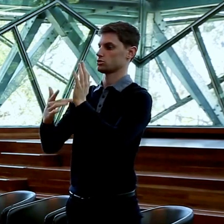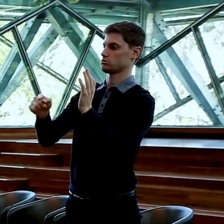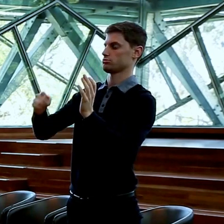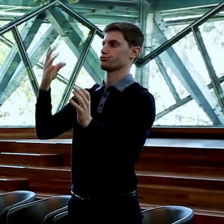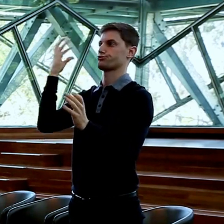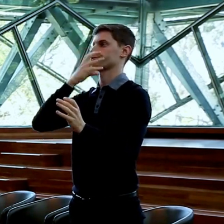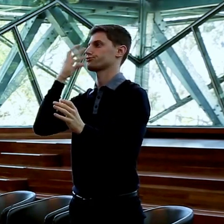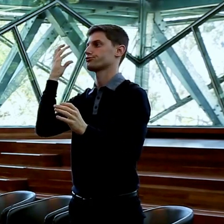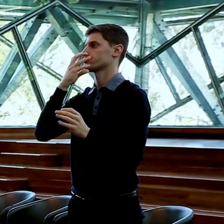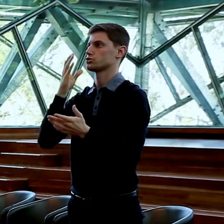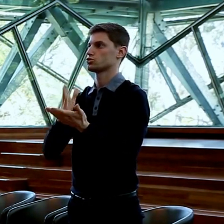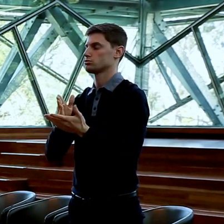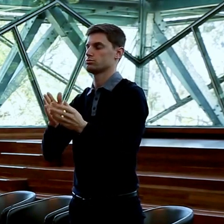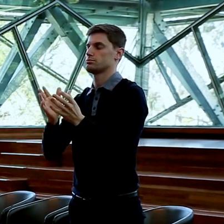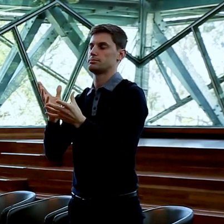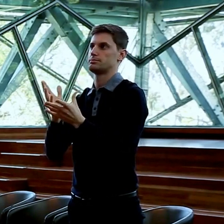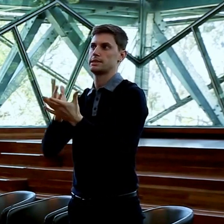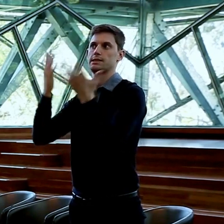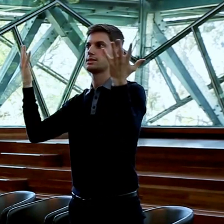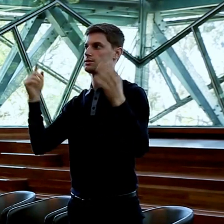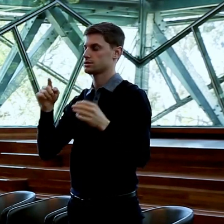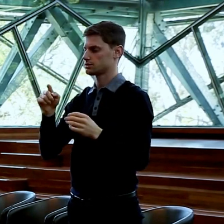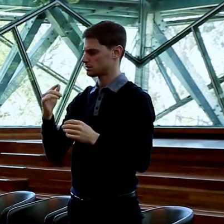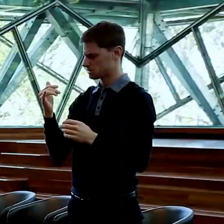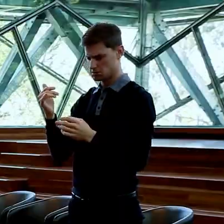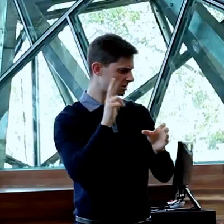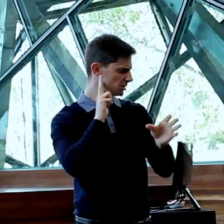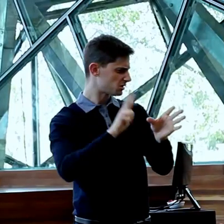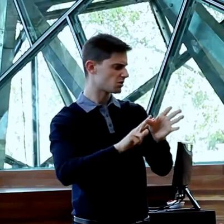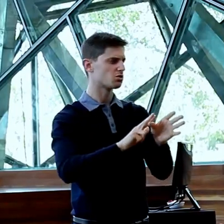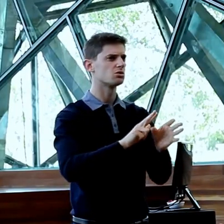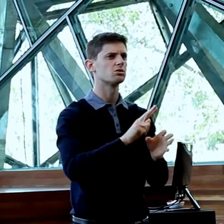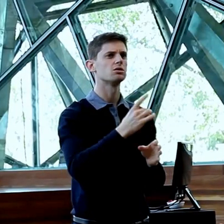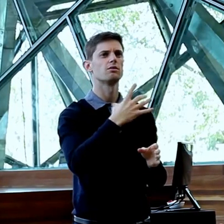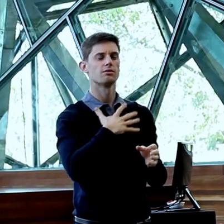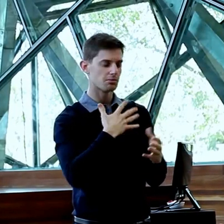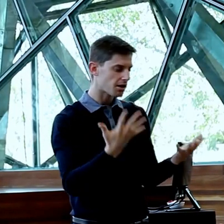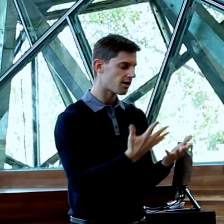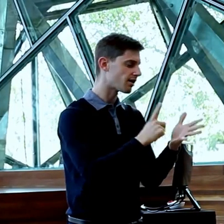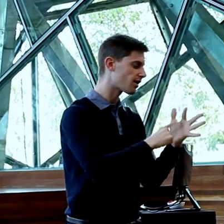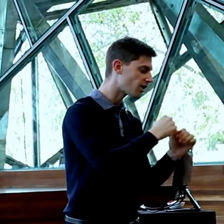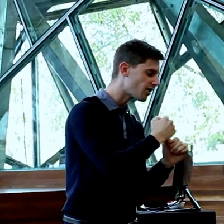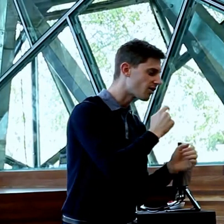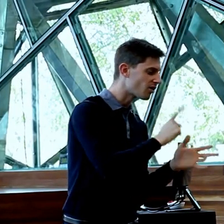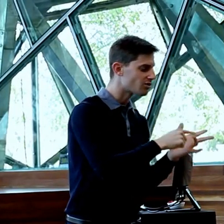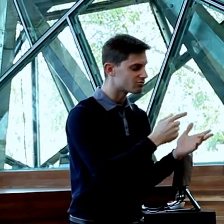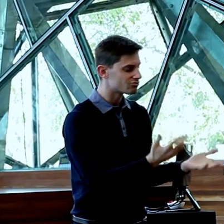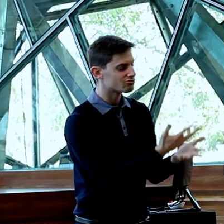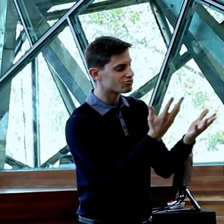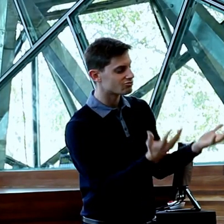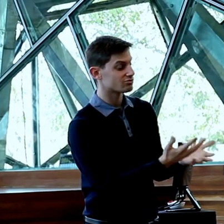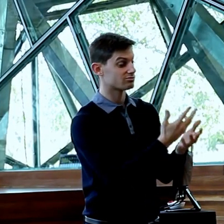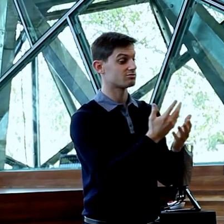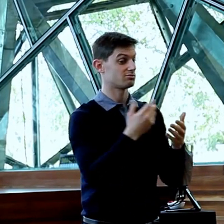technology. Now, a few years ago, eight years ago, since playing around with Lego blocks, I've